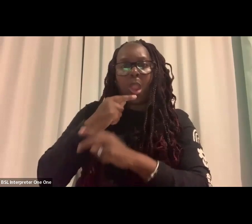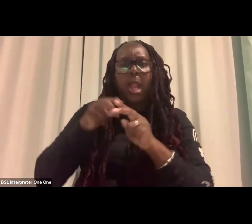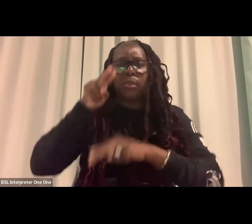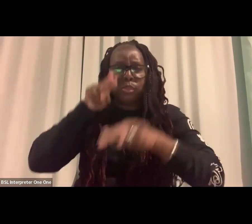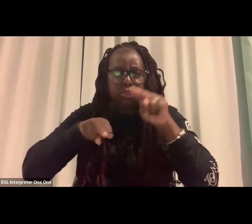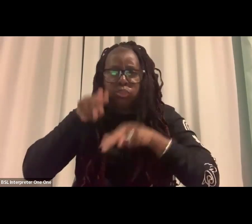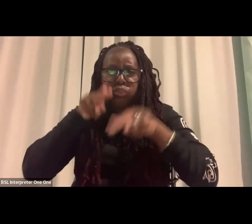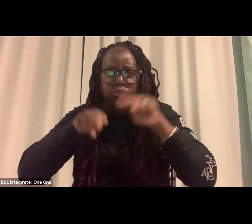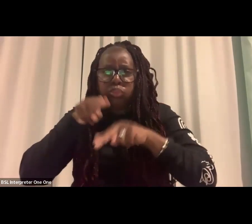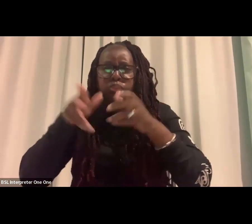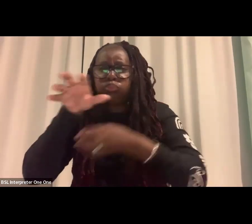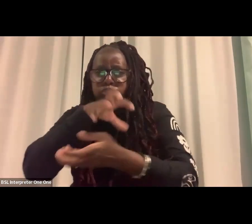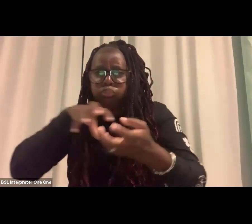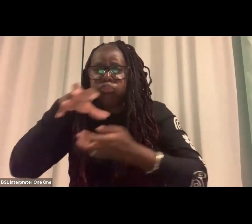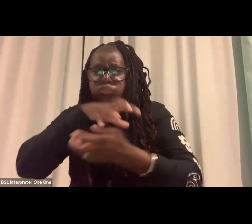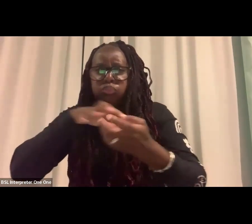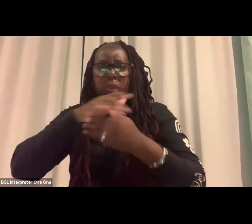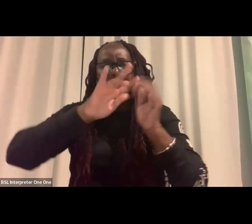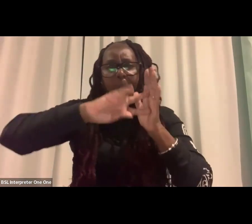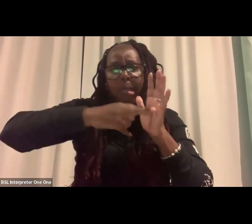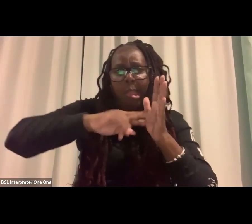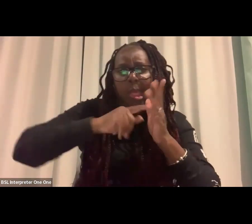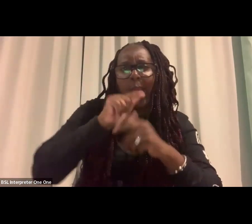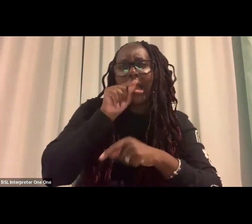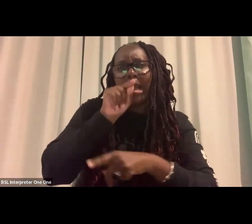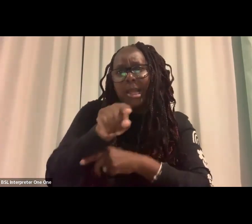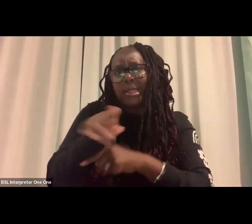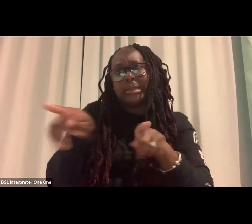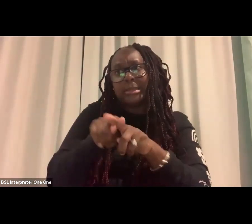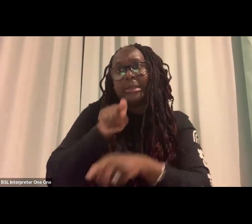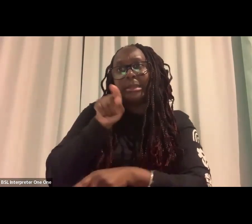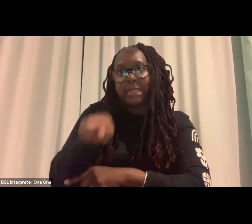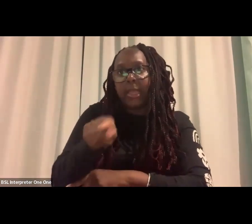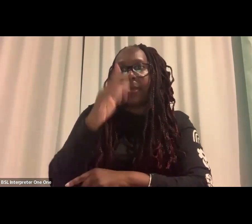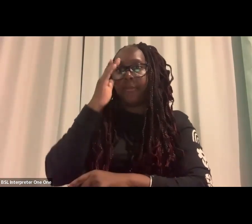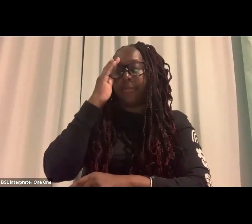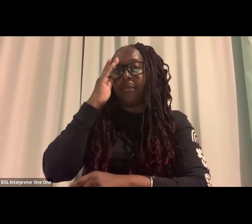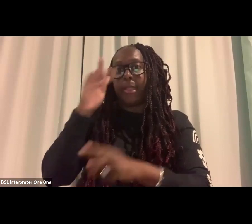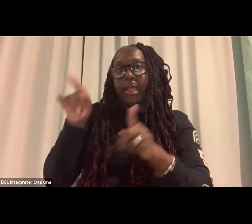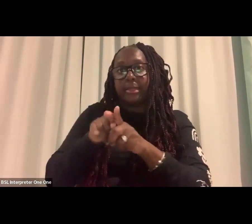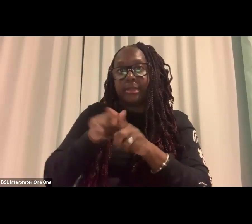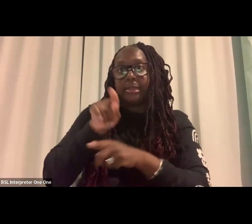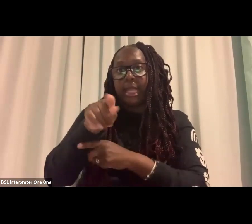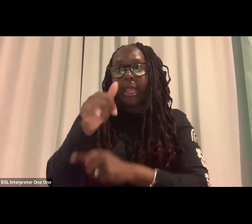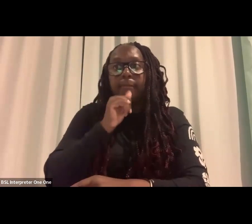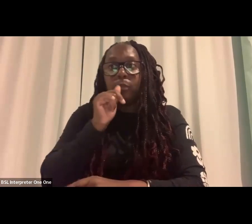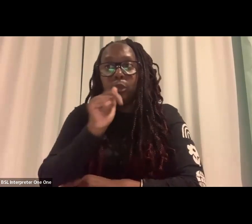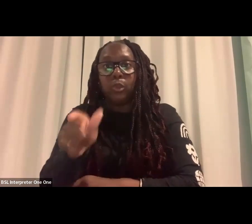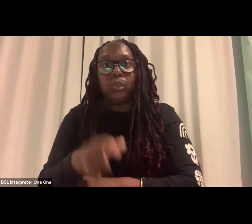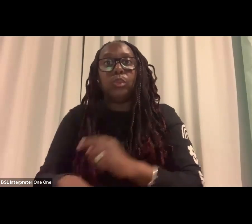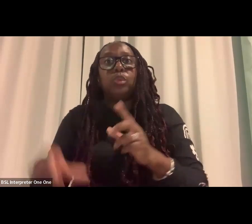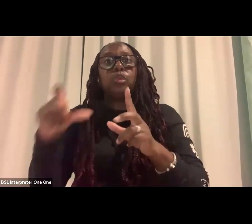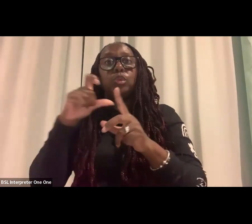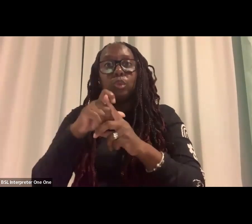the strategical plans and strategies of the municipality, on donut mapping,